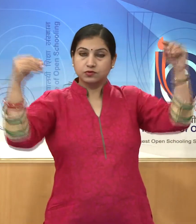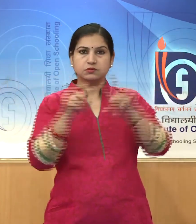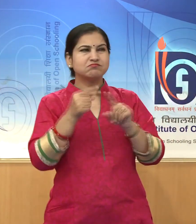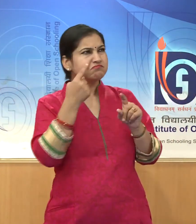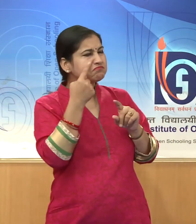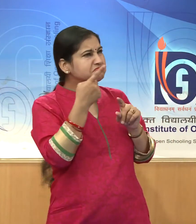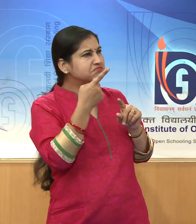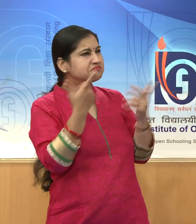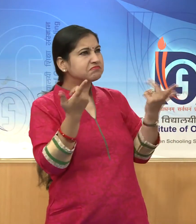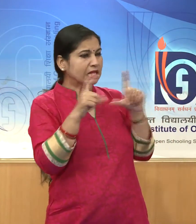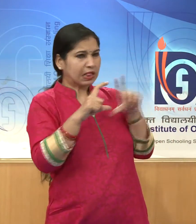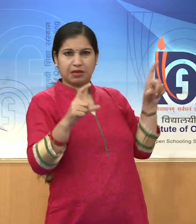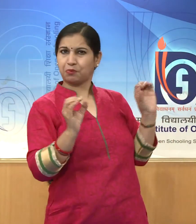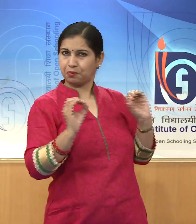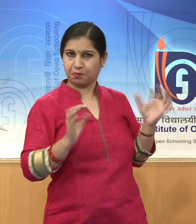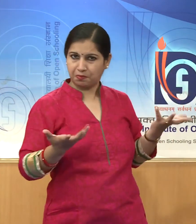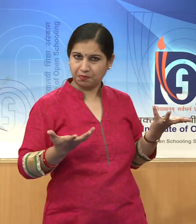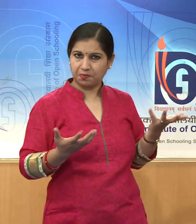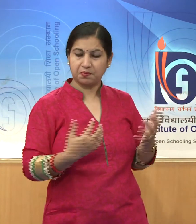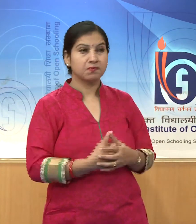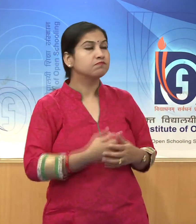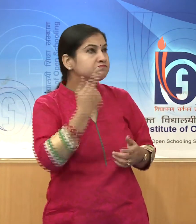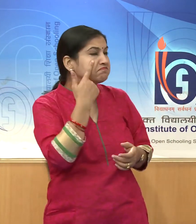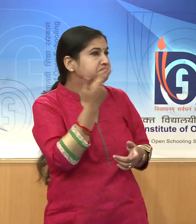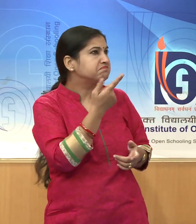are not very clearly recognizable.